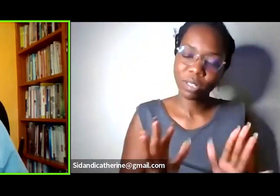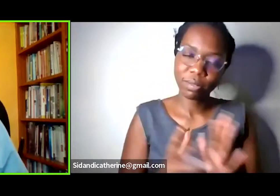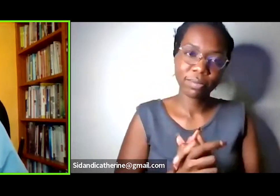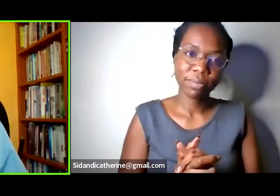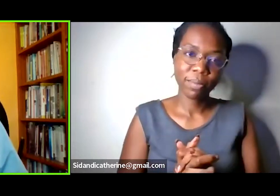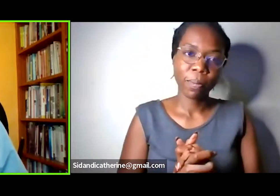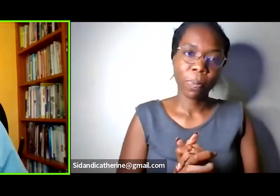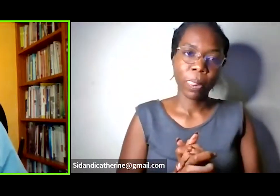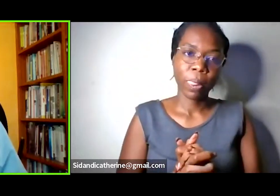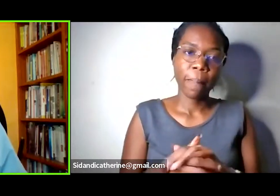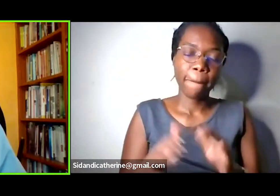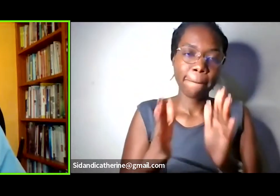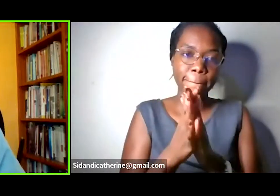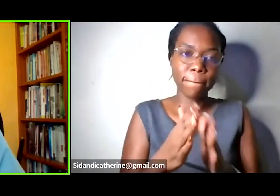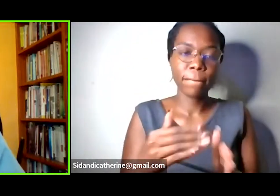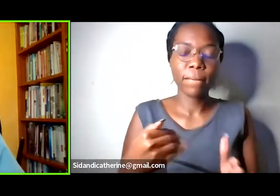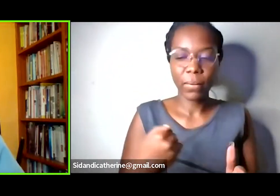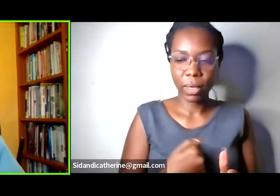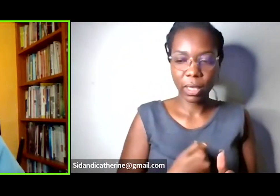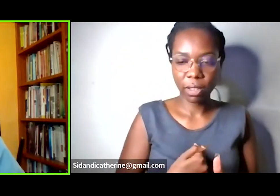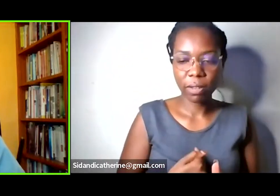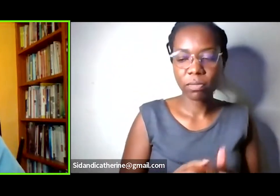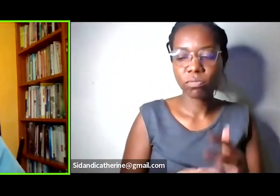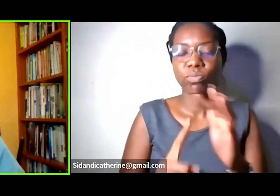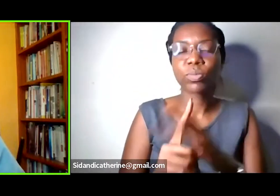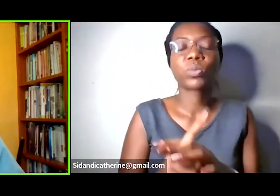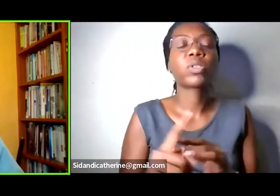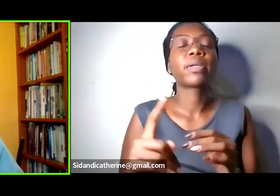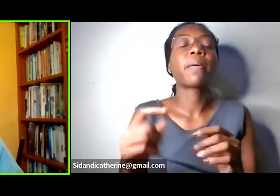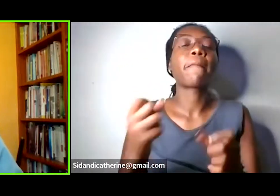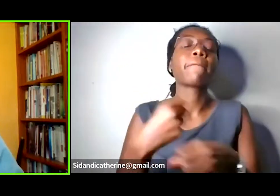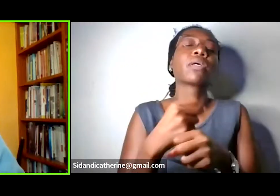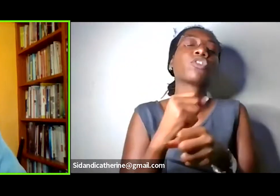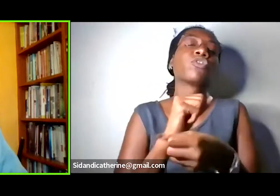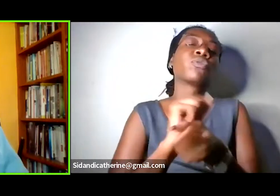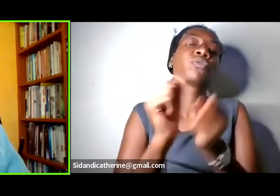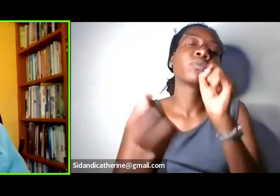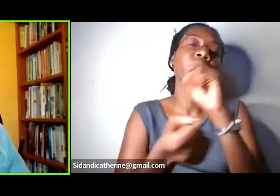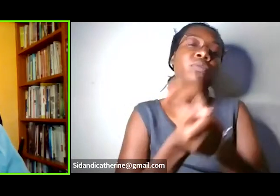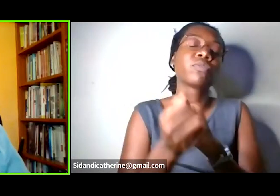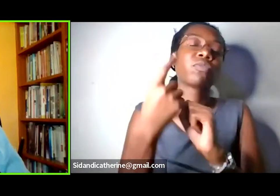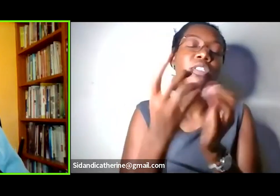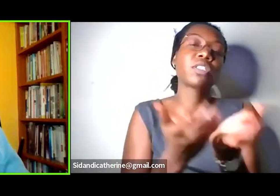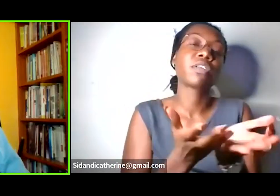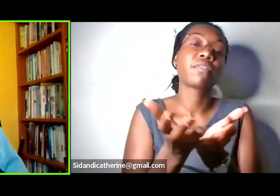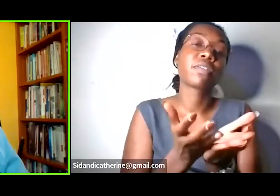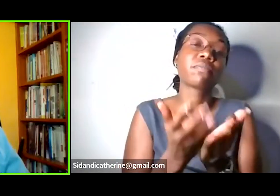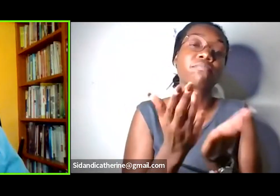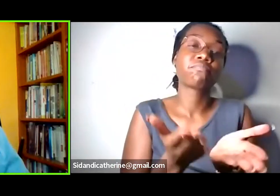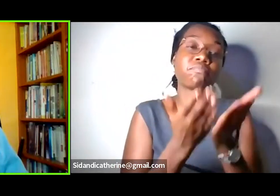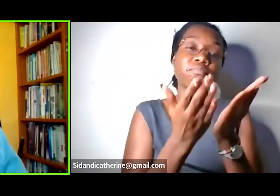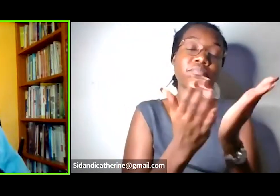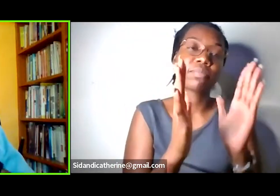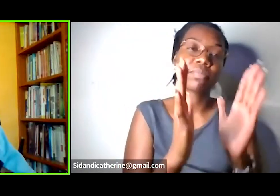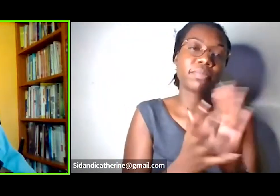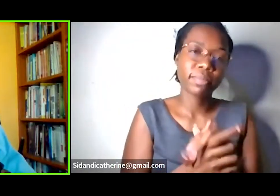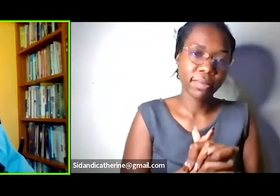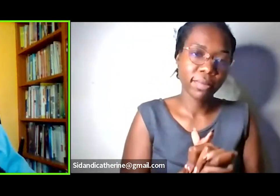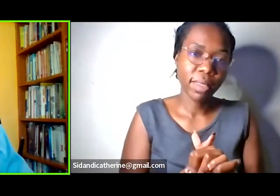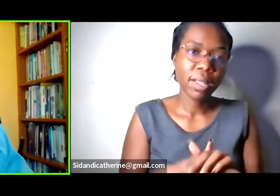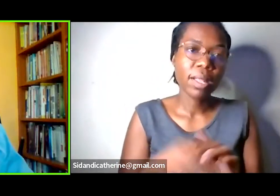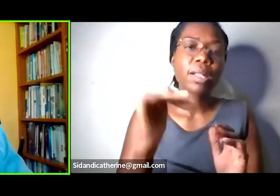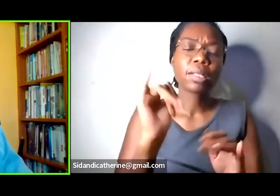remember, even in a B2B, it is human beings to human beings. Thank you very much. I remember at some point